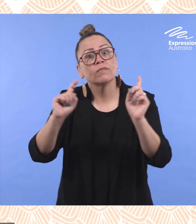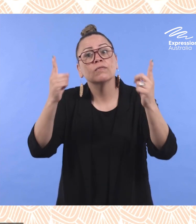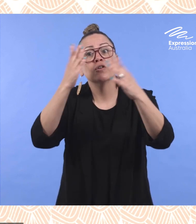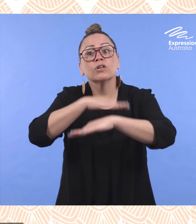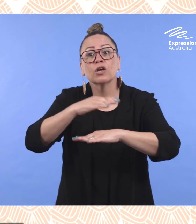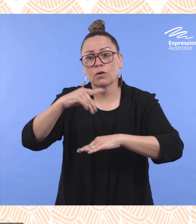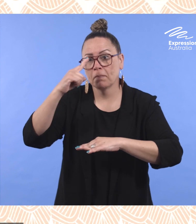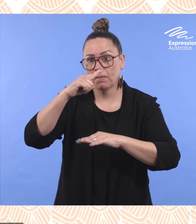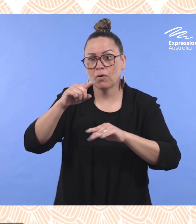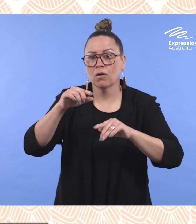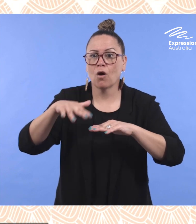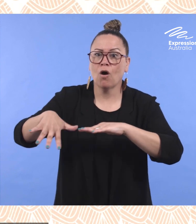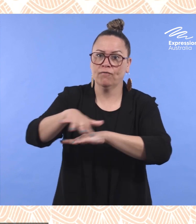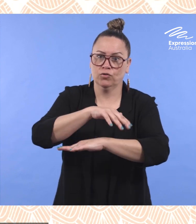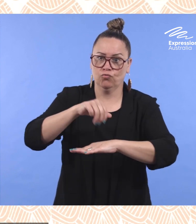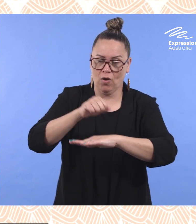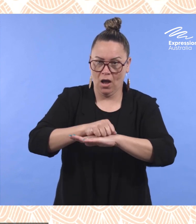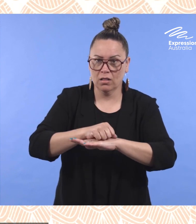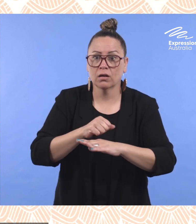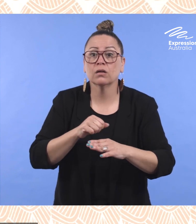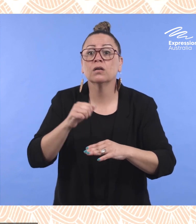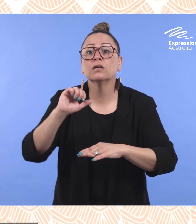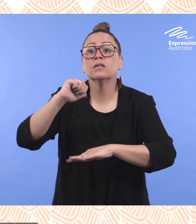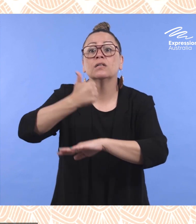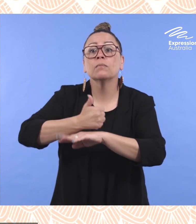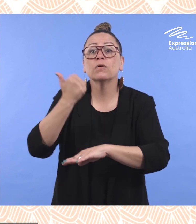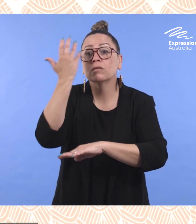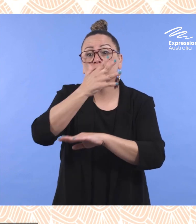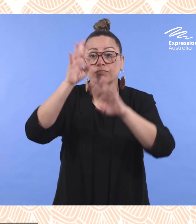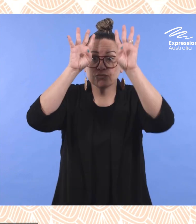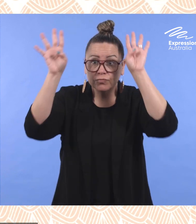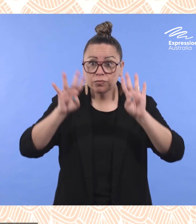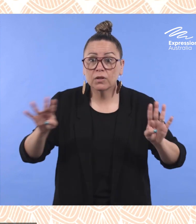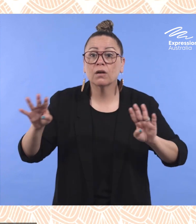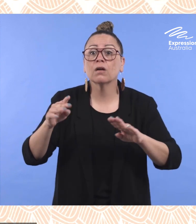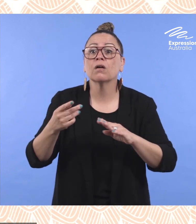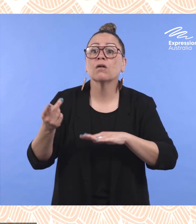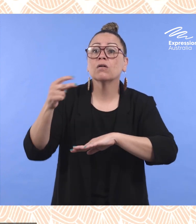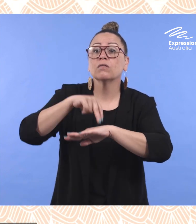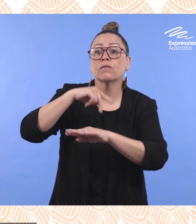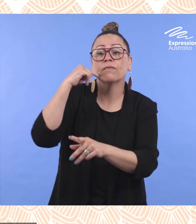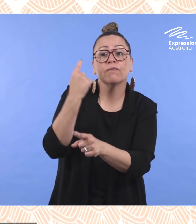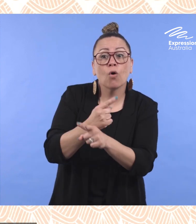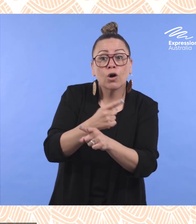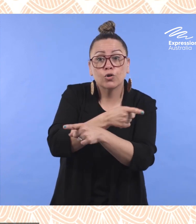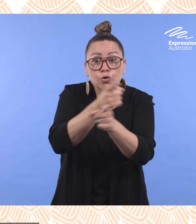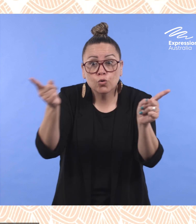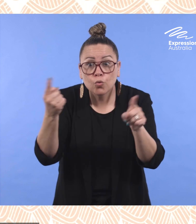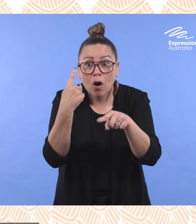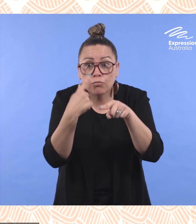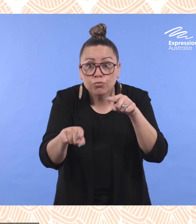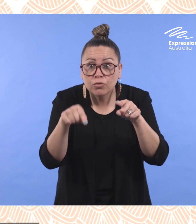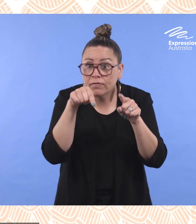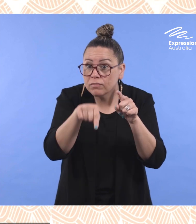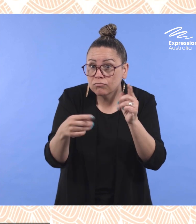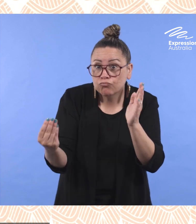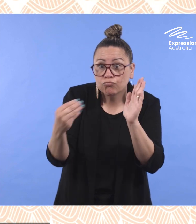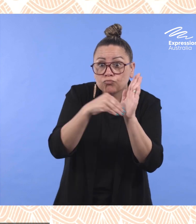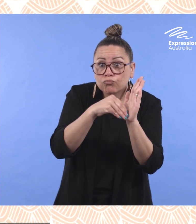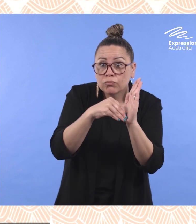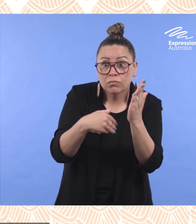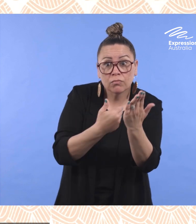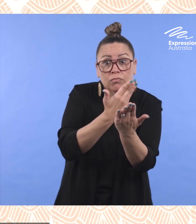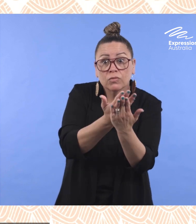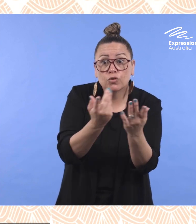Australia by establishing an Aboriginal and Torres Strait Islander voice. Do you approve this proposed alteration? And